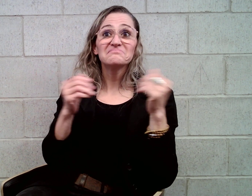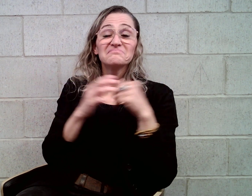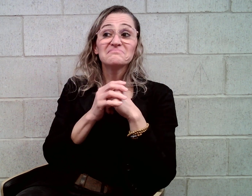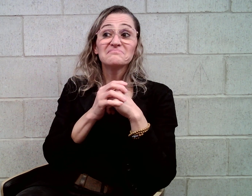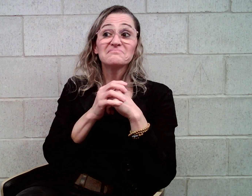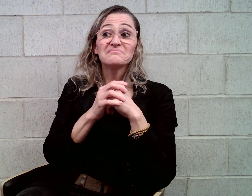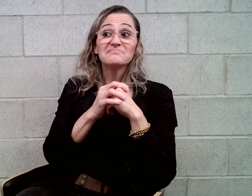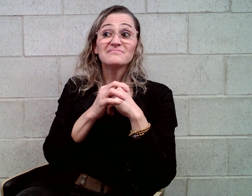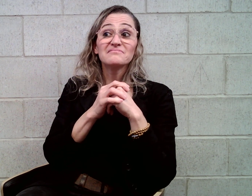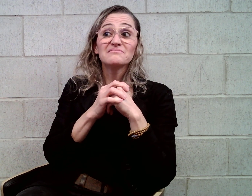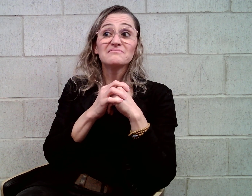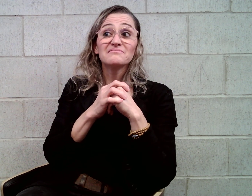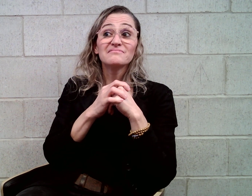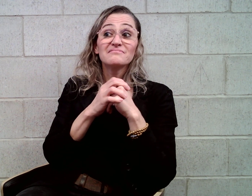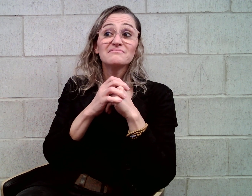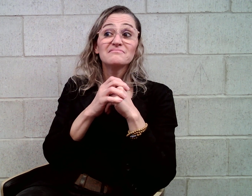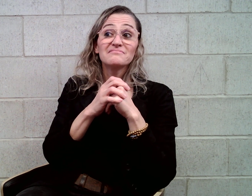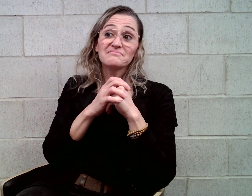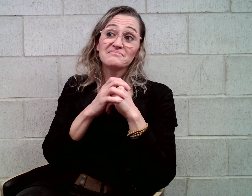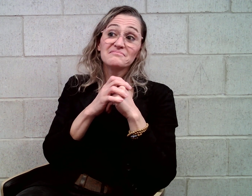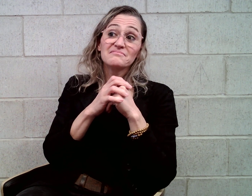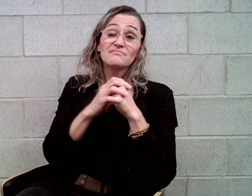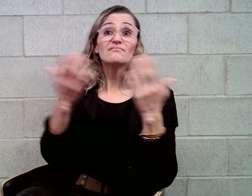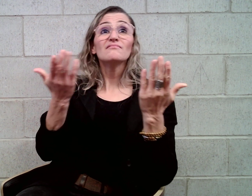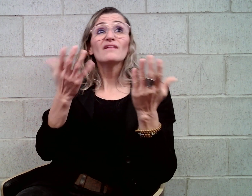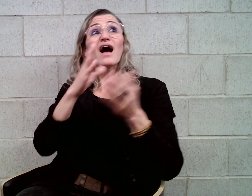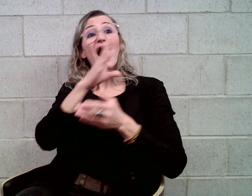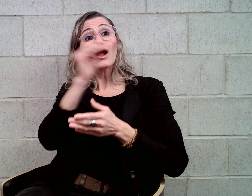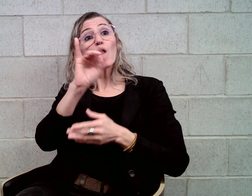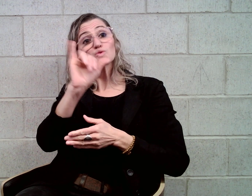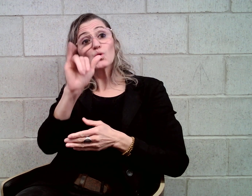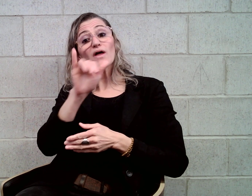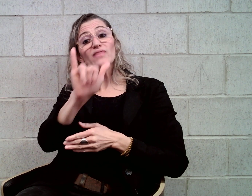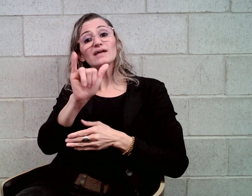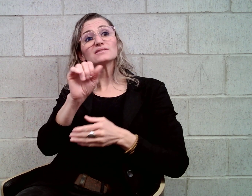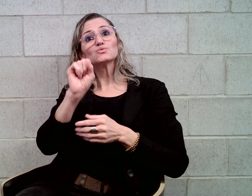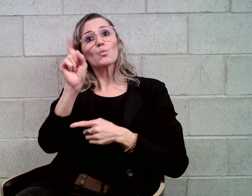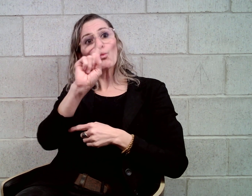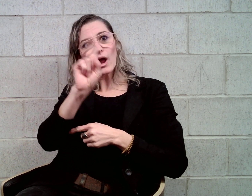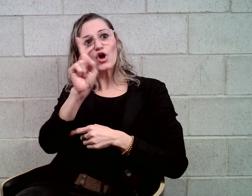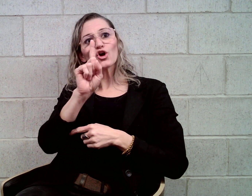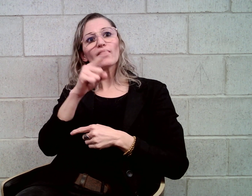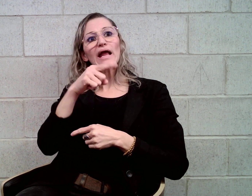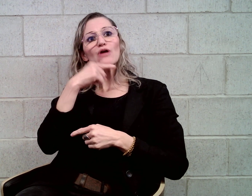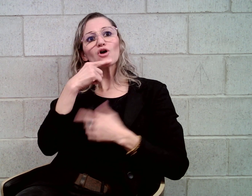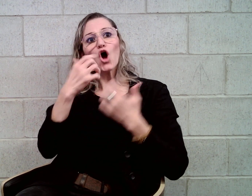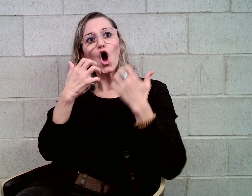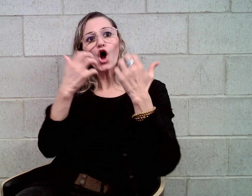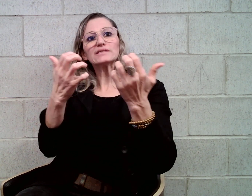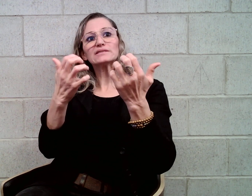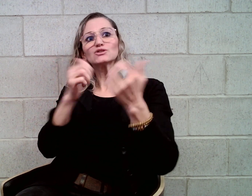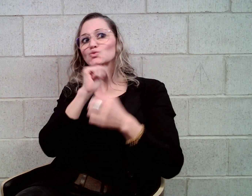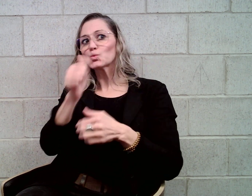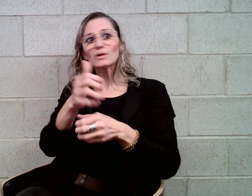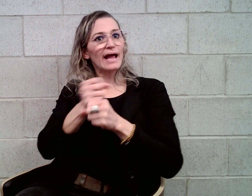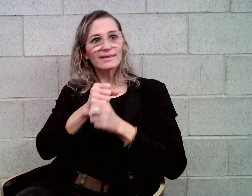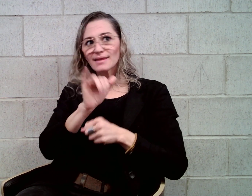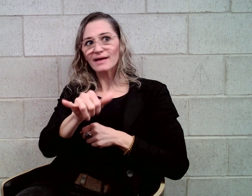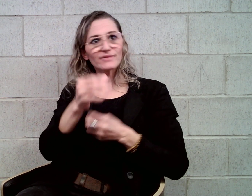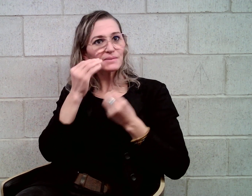in the action. And so it feels appropriate to me that those sometimes exist. And I think that those are also